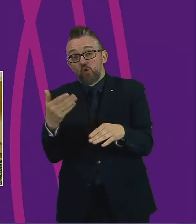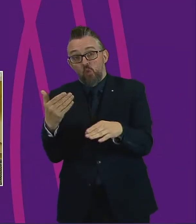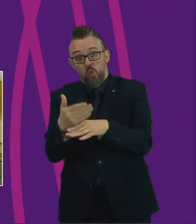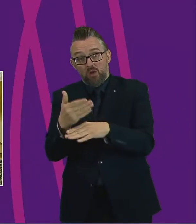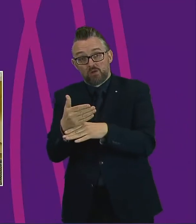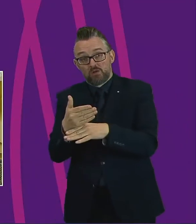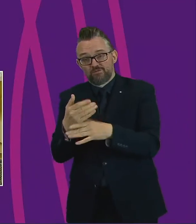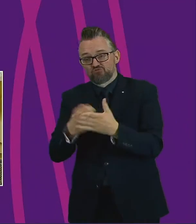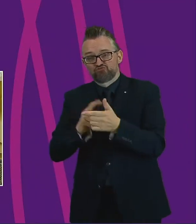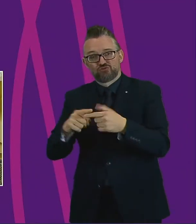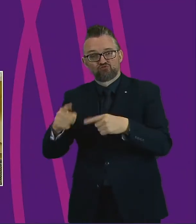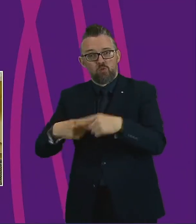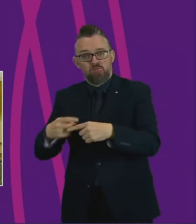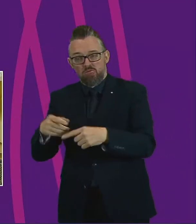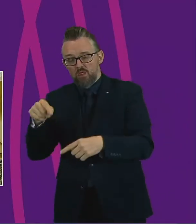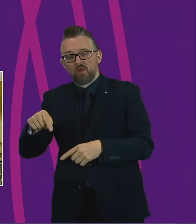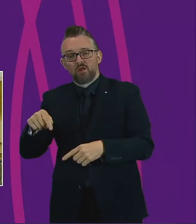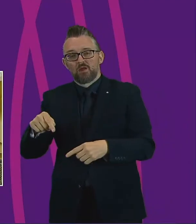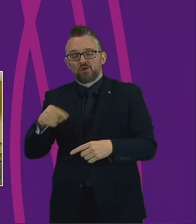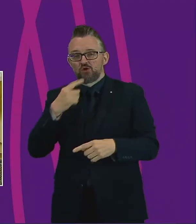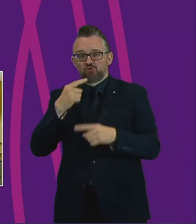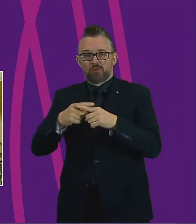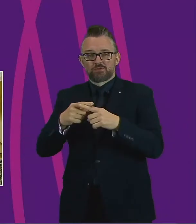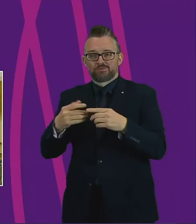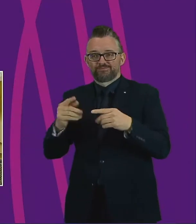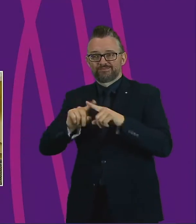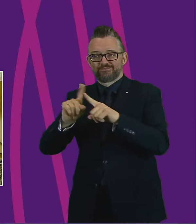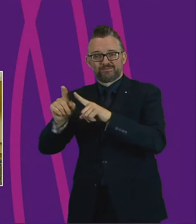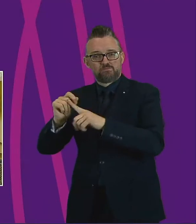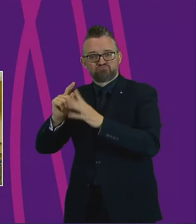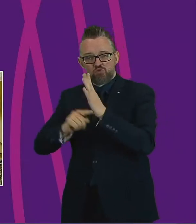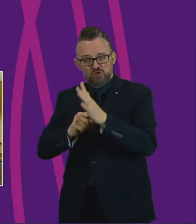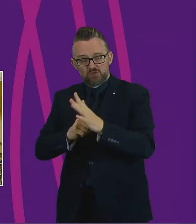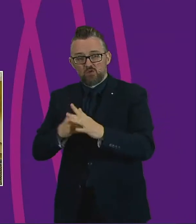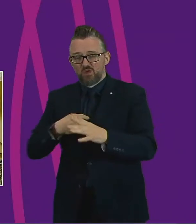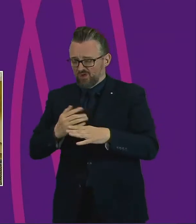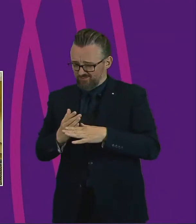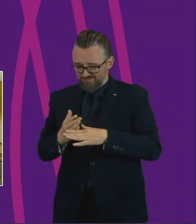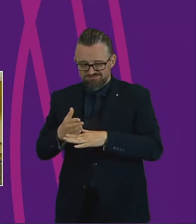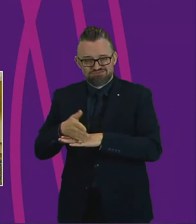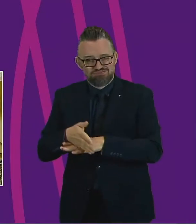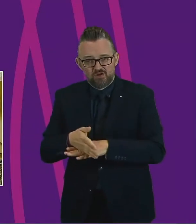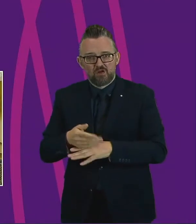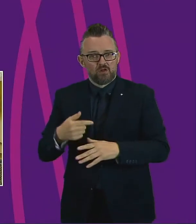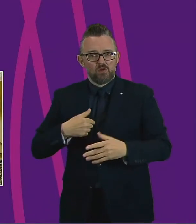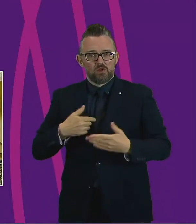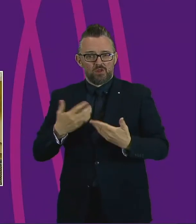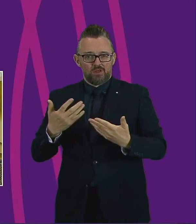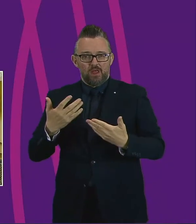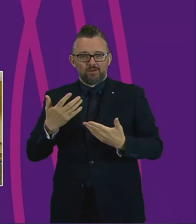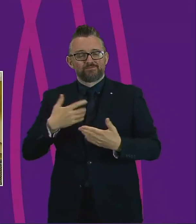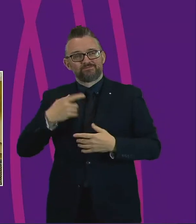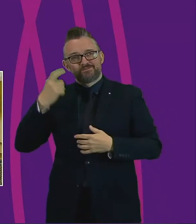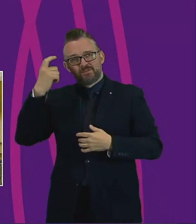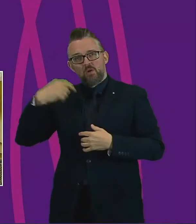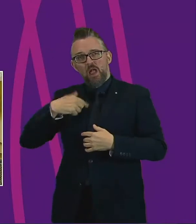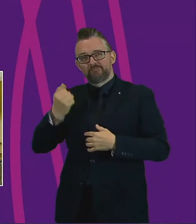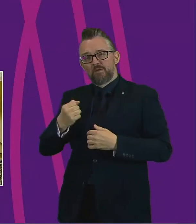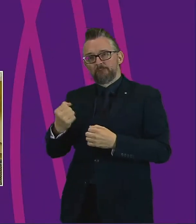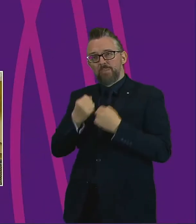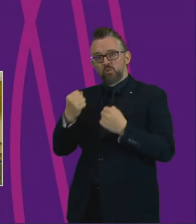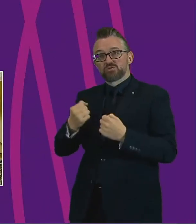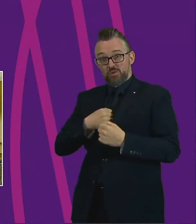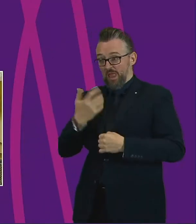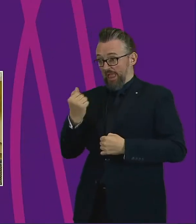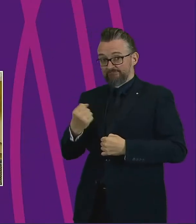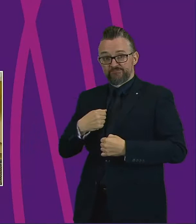industry that come from some of the larger scale renewables projects, we work very hard to do that. We are using the powers we have at our disposal. Some of these